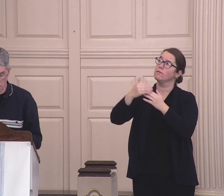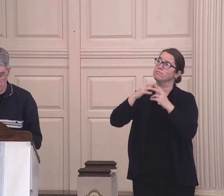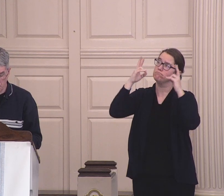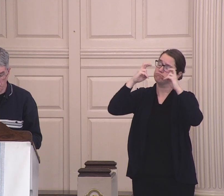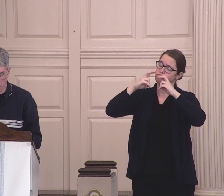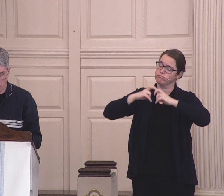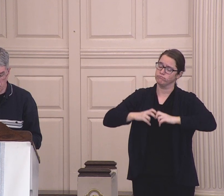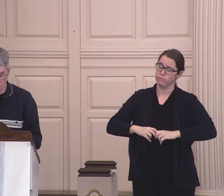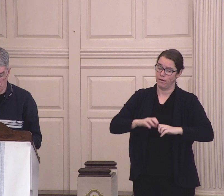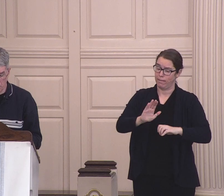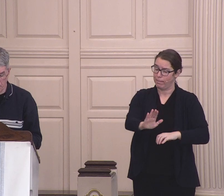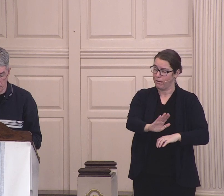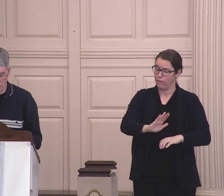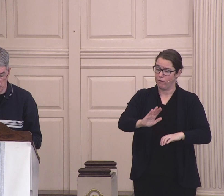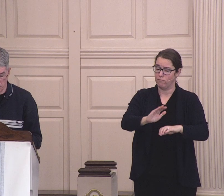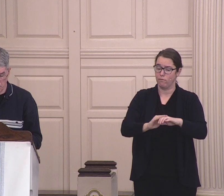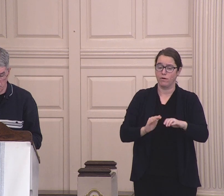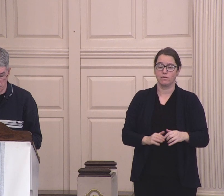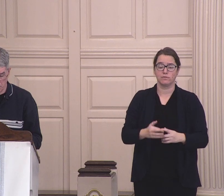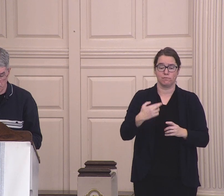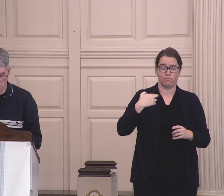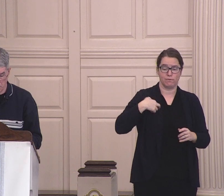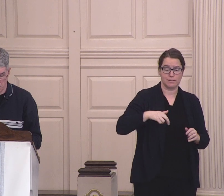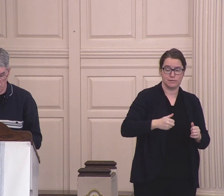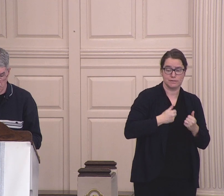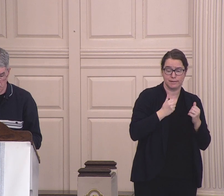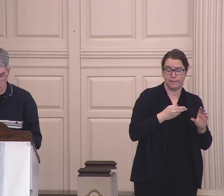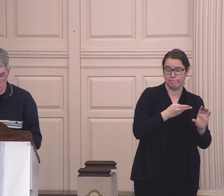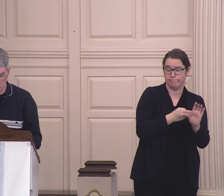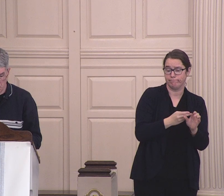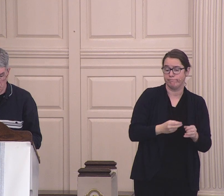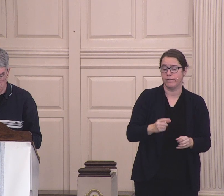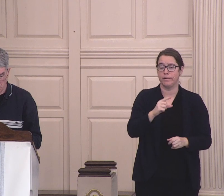religious, priesthood, or marriage,